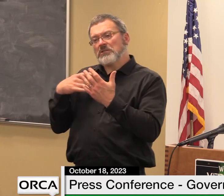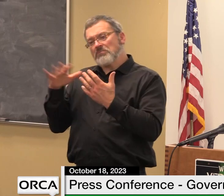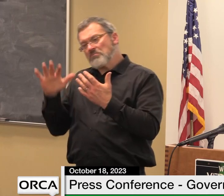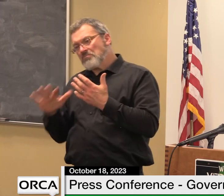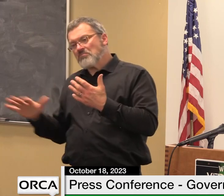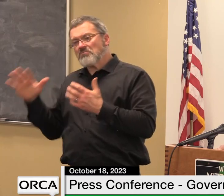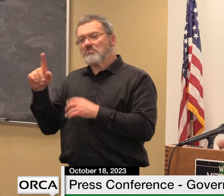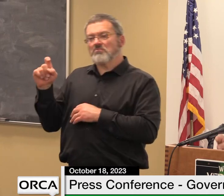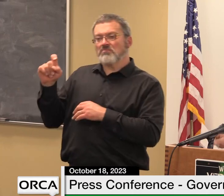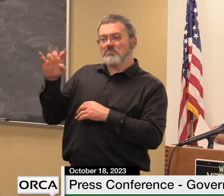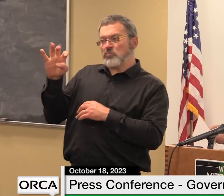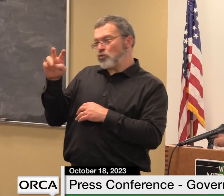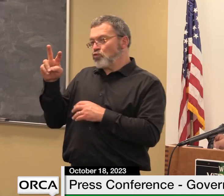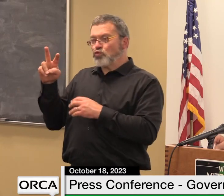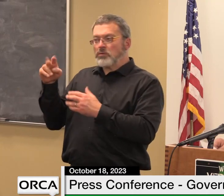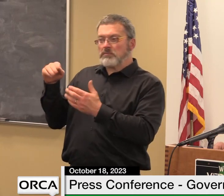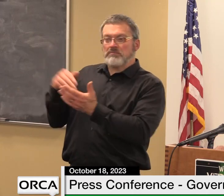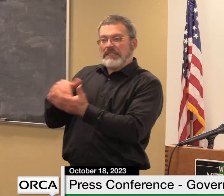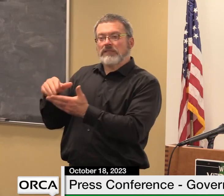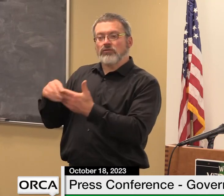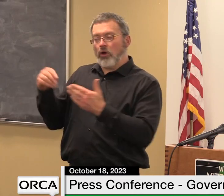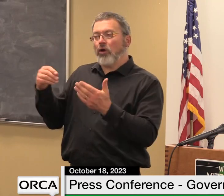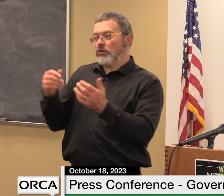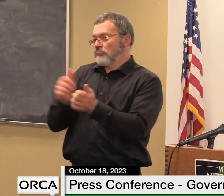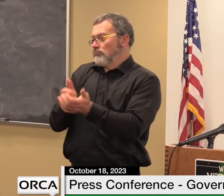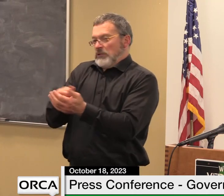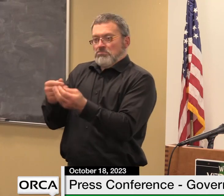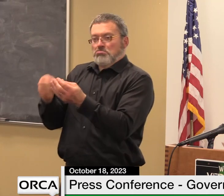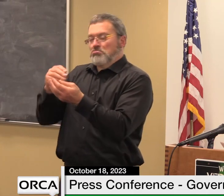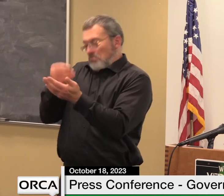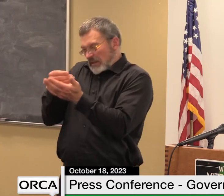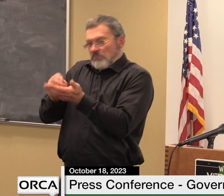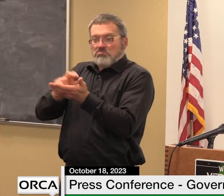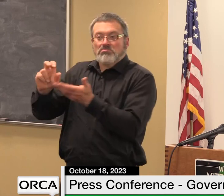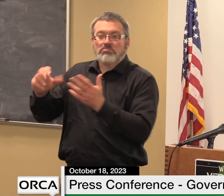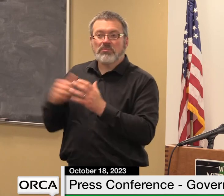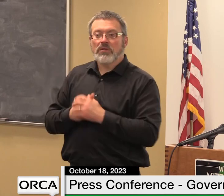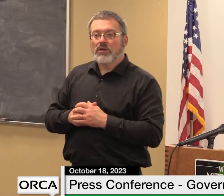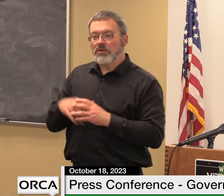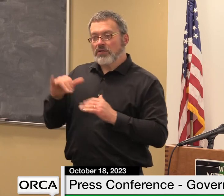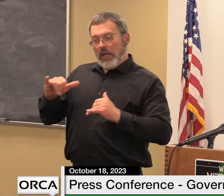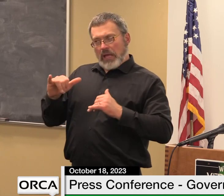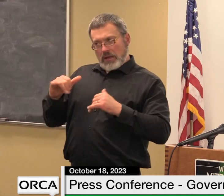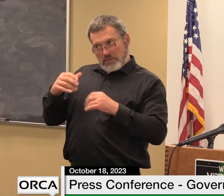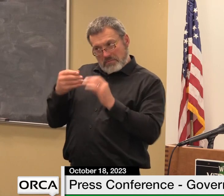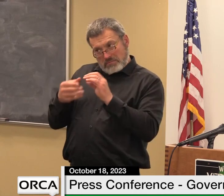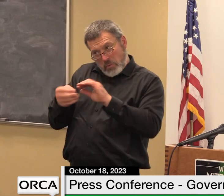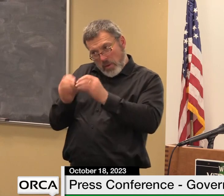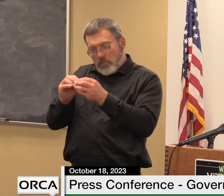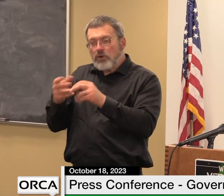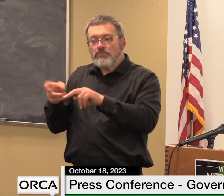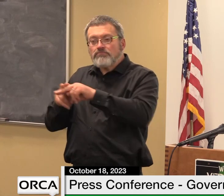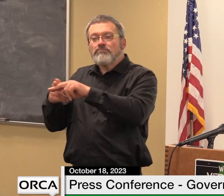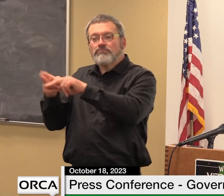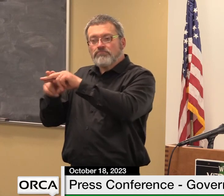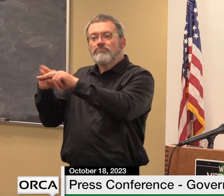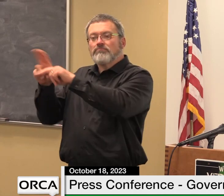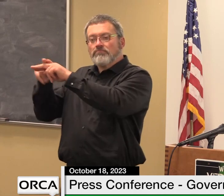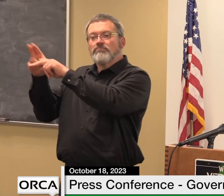$142 million in damages, and that's still continuing to grow as we meet with each of the applicants.